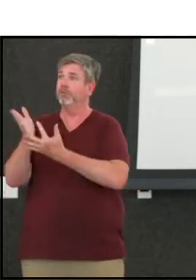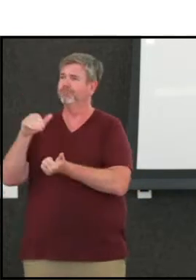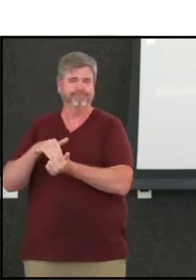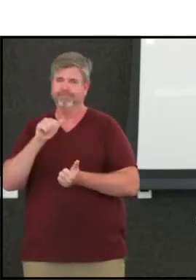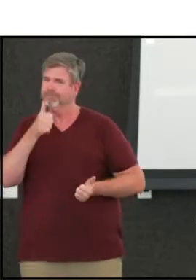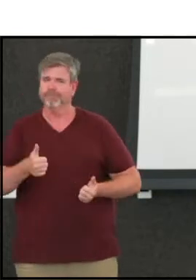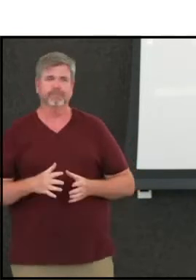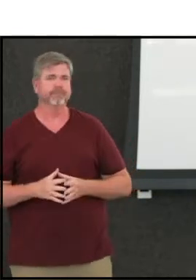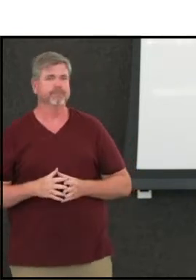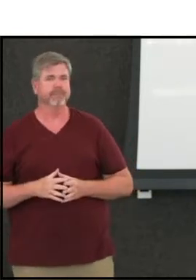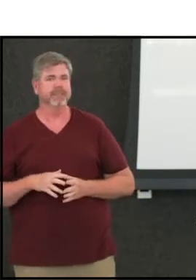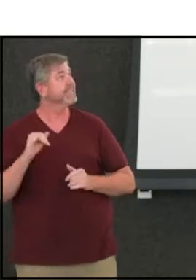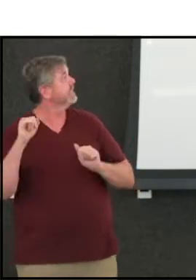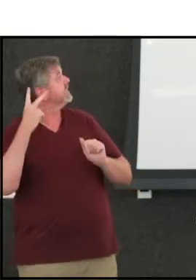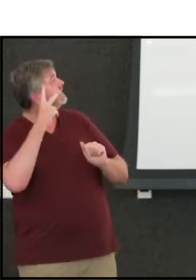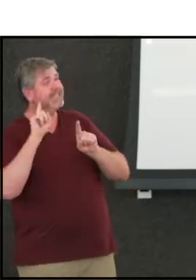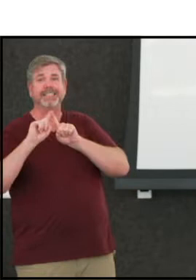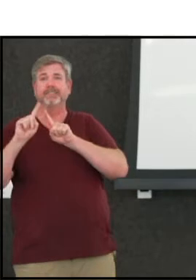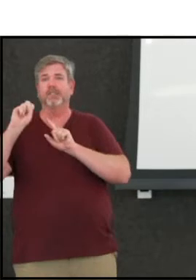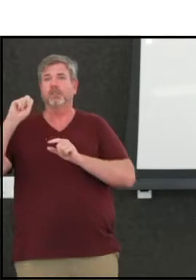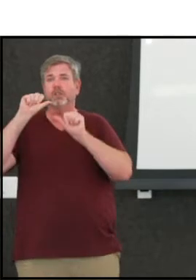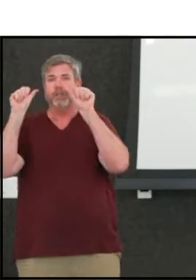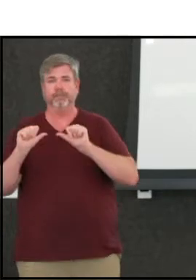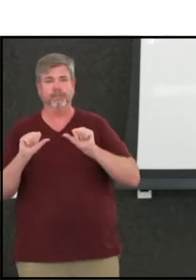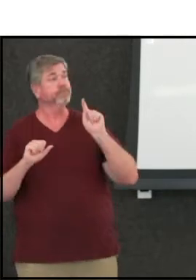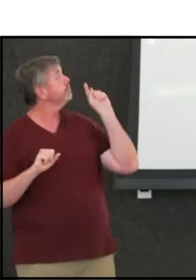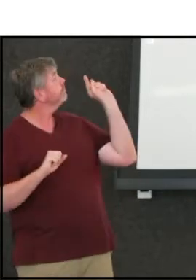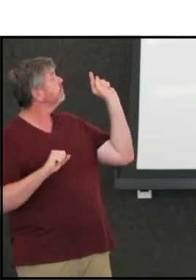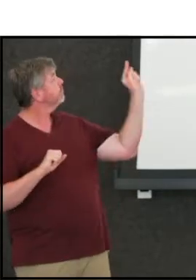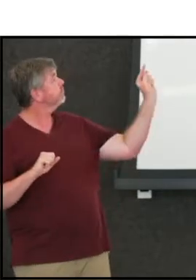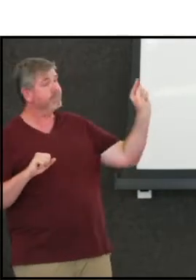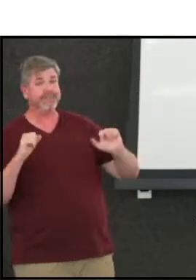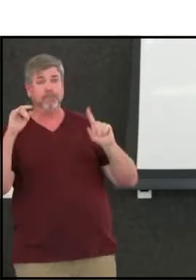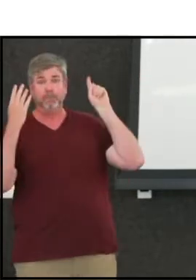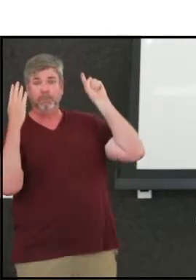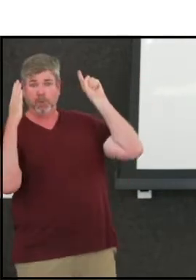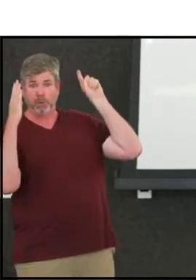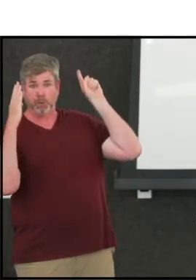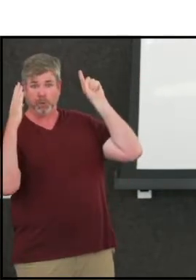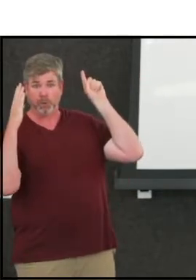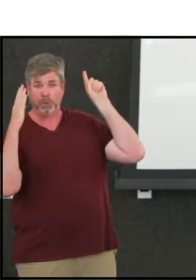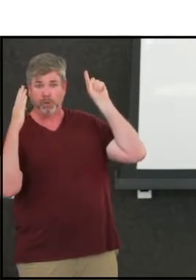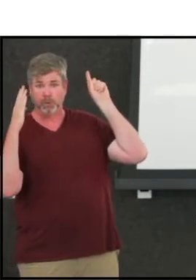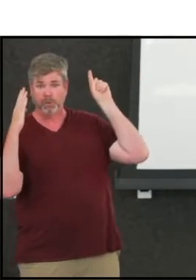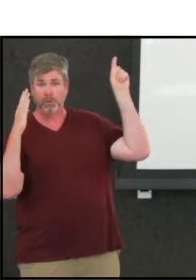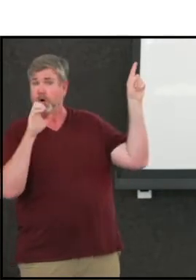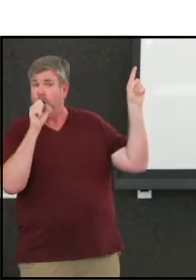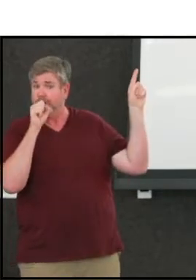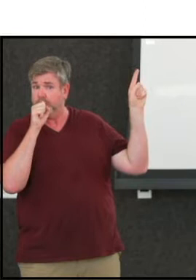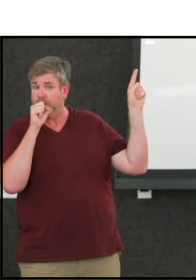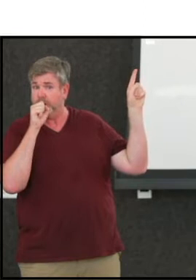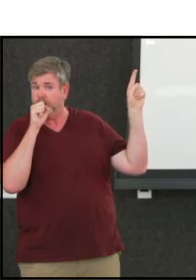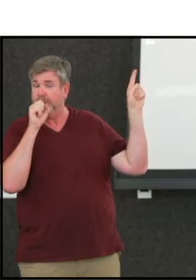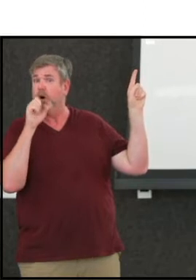can see the blue pen, which is oxycodone, sold on the street. You can see the orange one, which is the Adderall. You